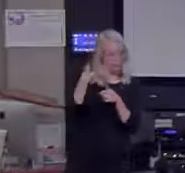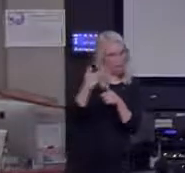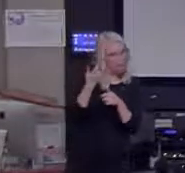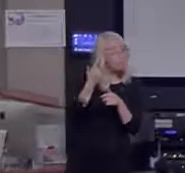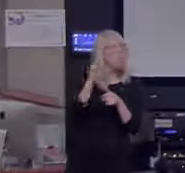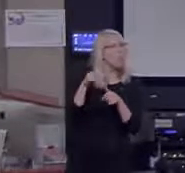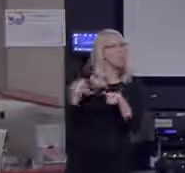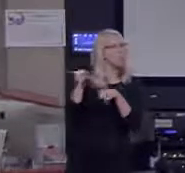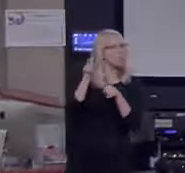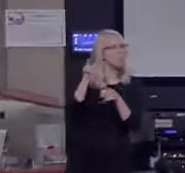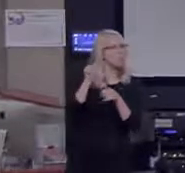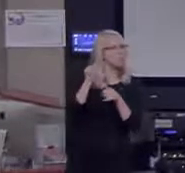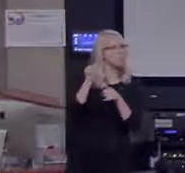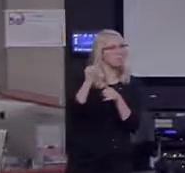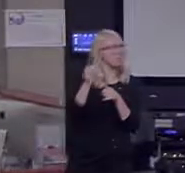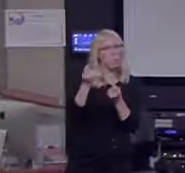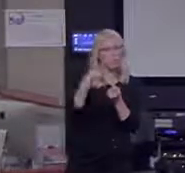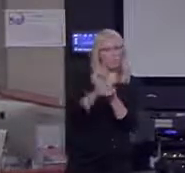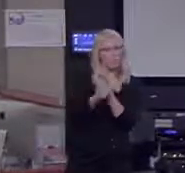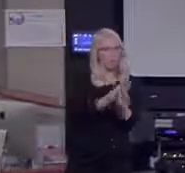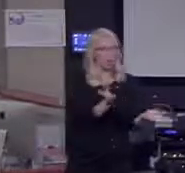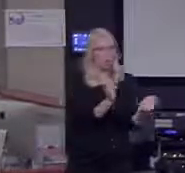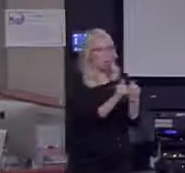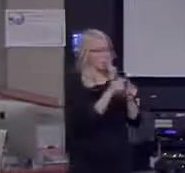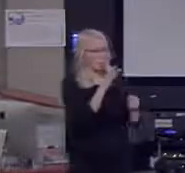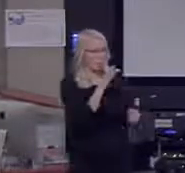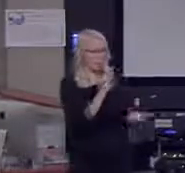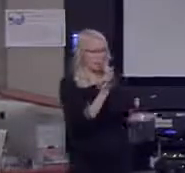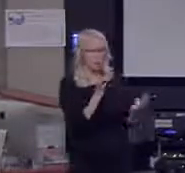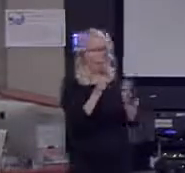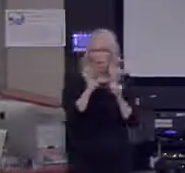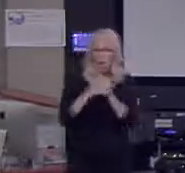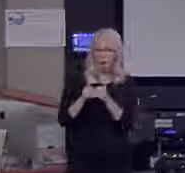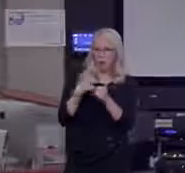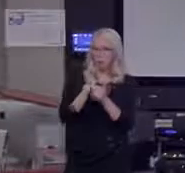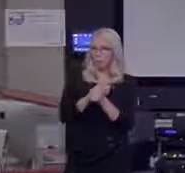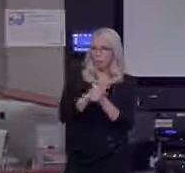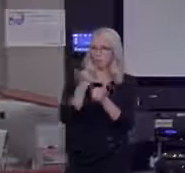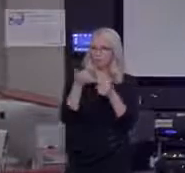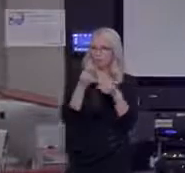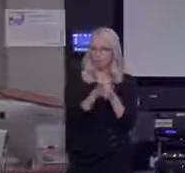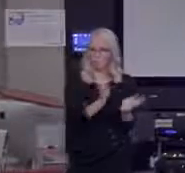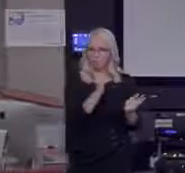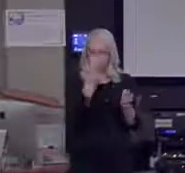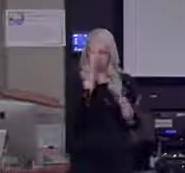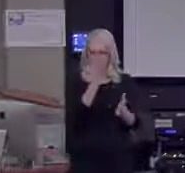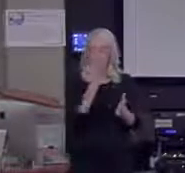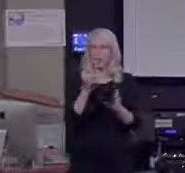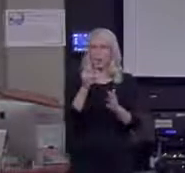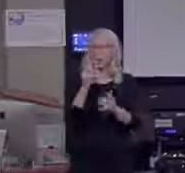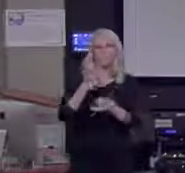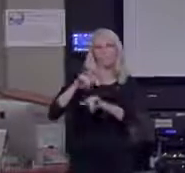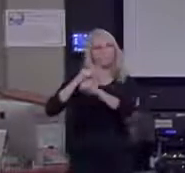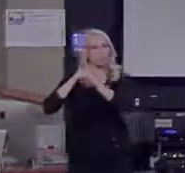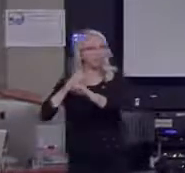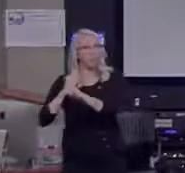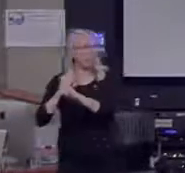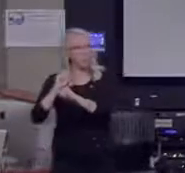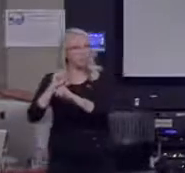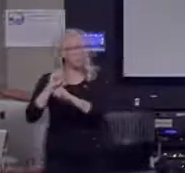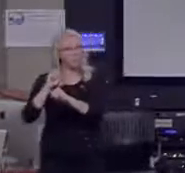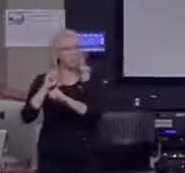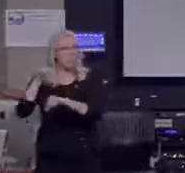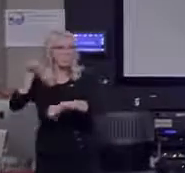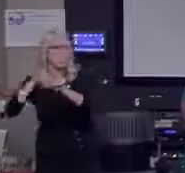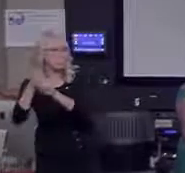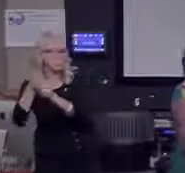share it with the public? And how in the world can we best share the body of evidence in ways that protect the integrity of the